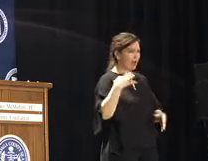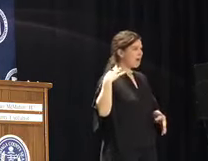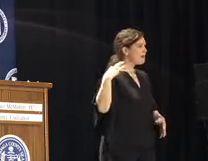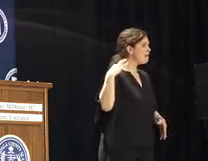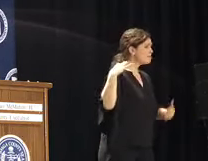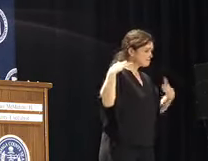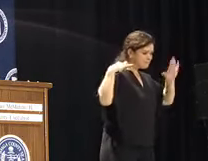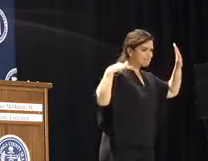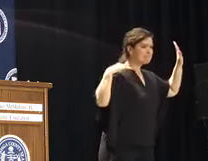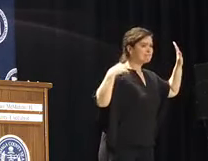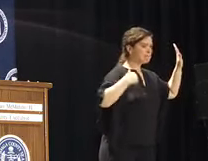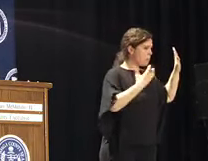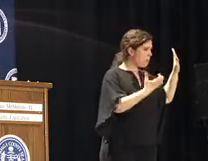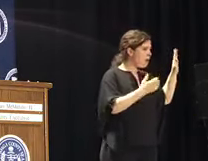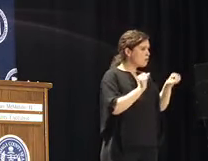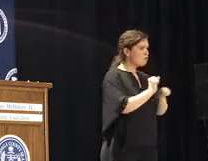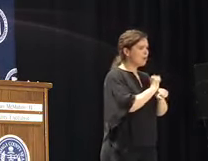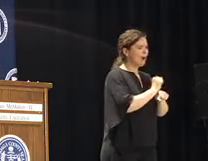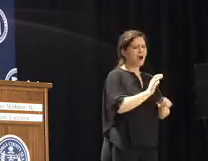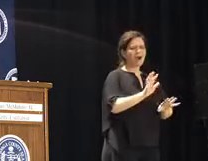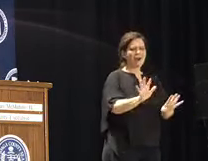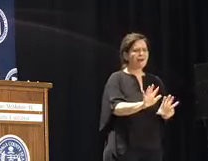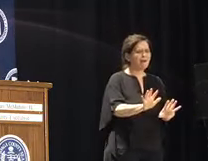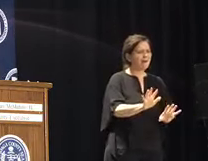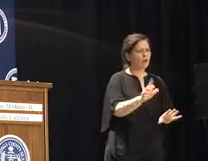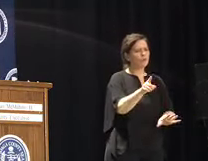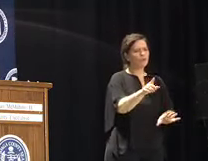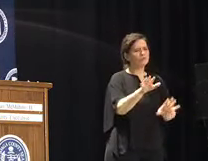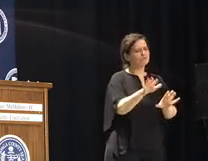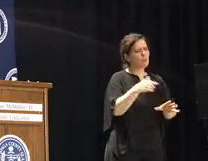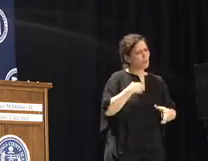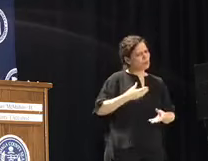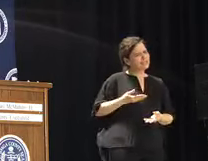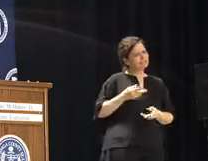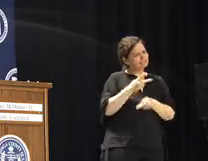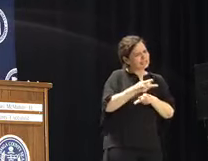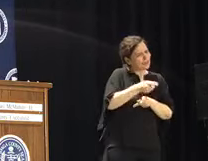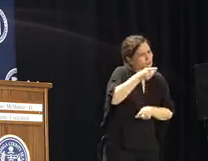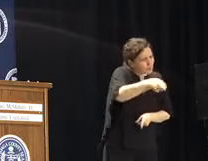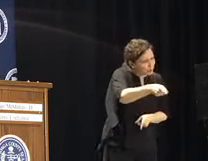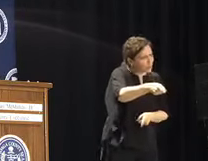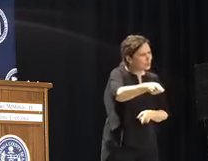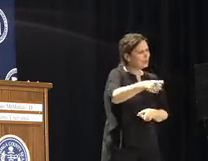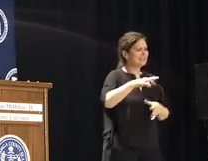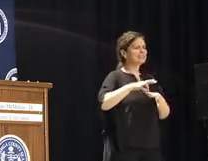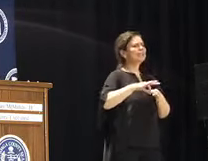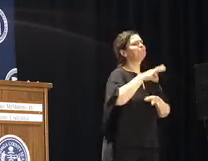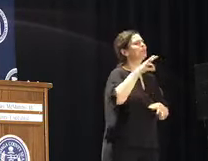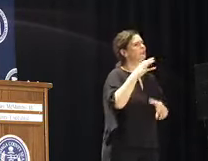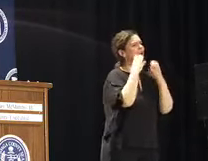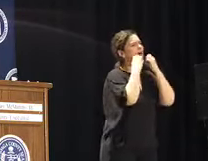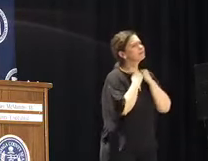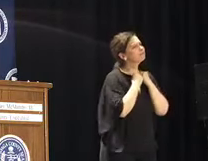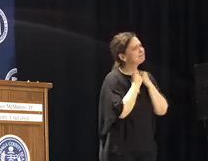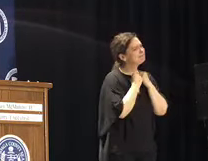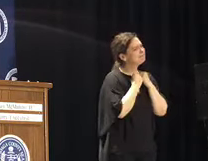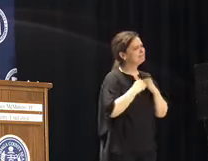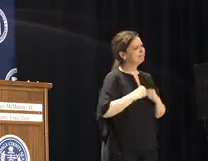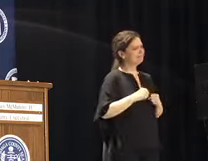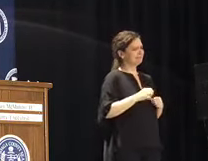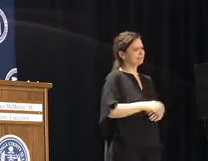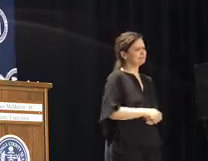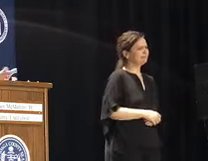talks about the spirit that we have in Central New York, that even though they have an impairment, they want